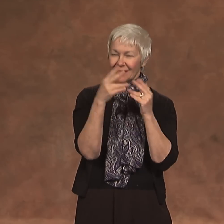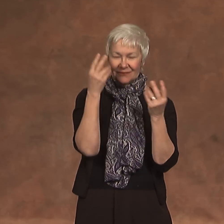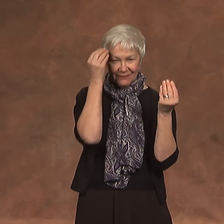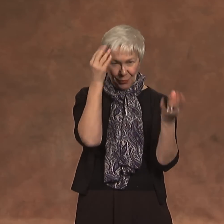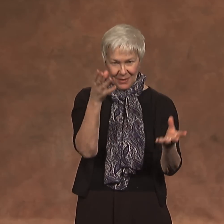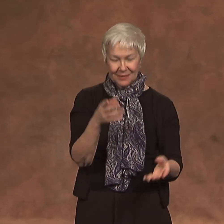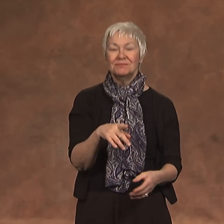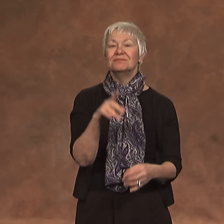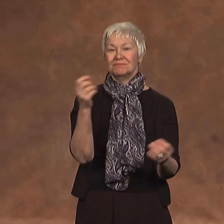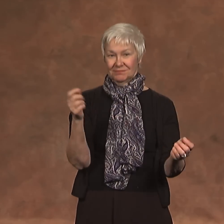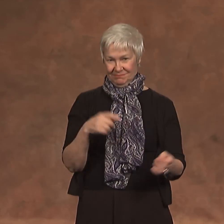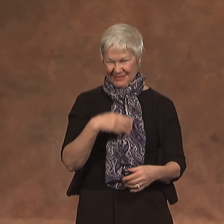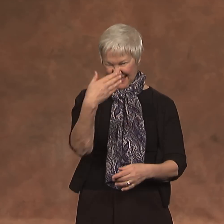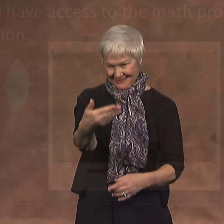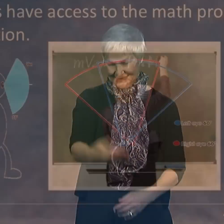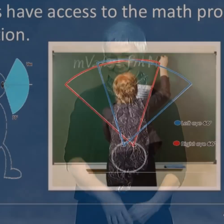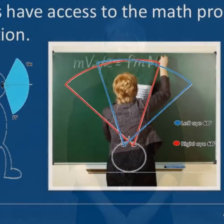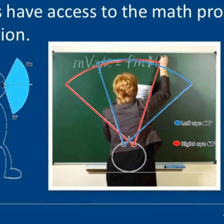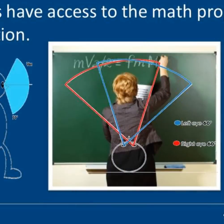visual information.